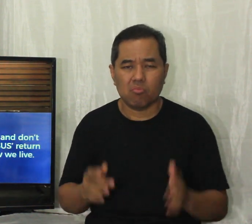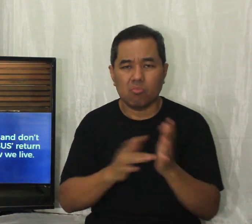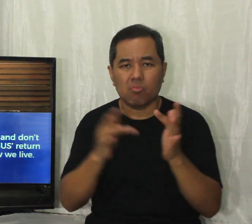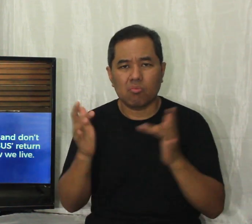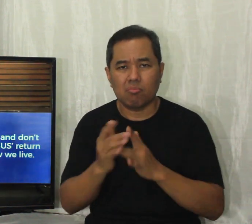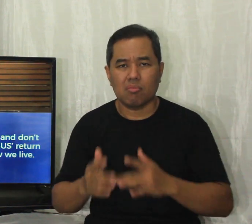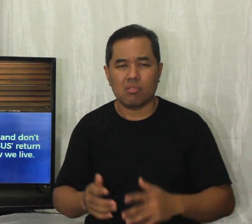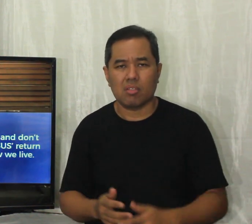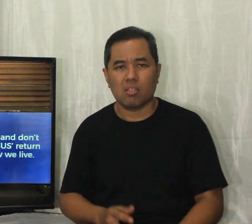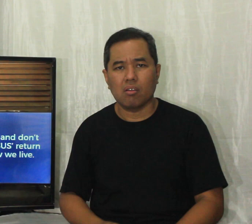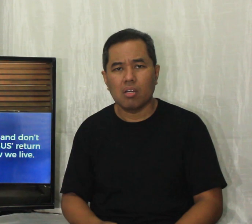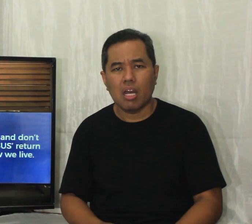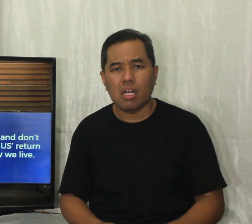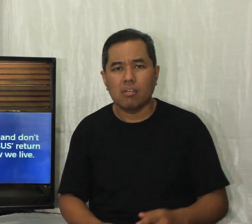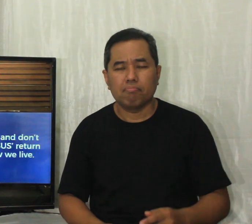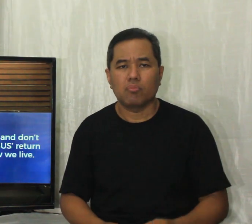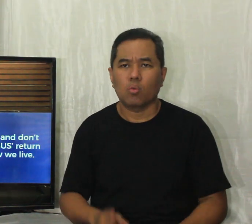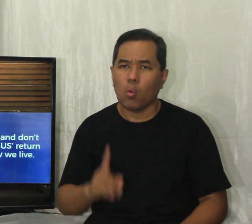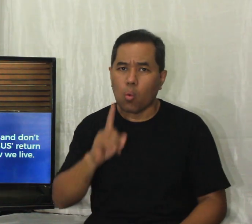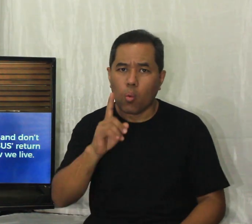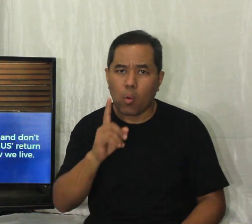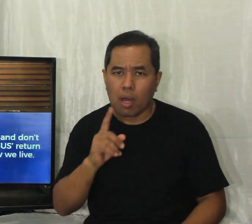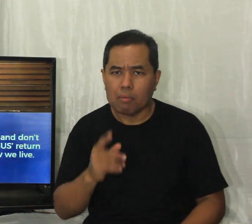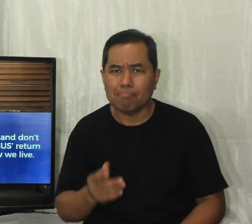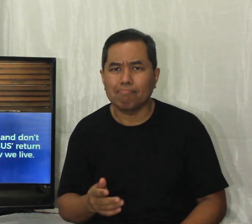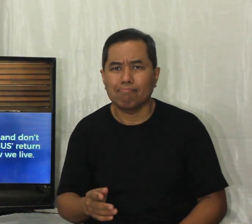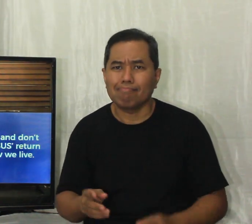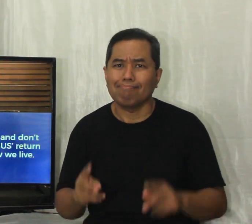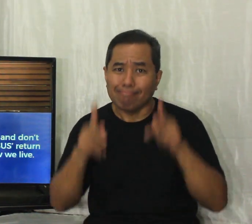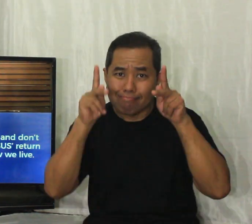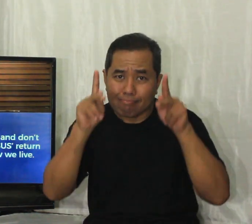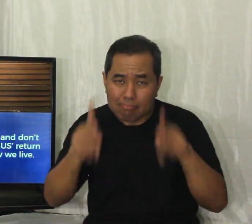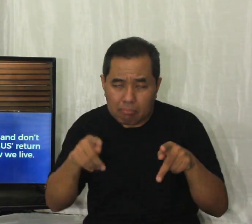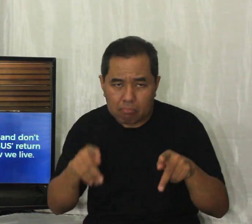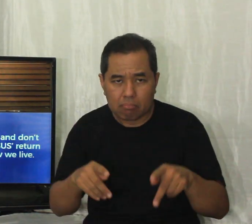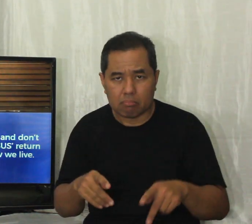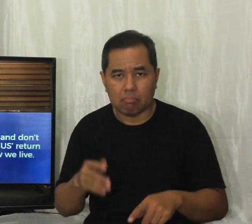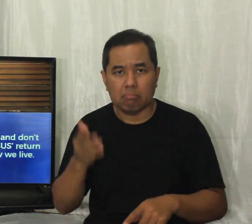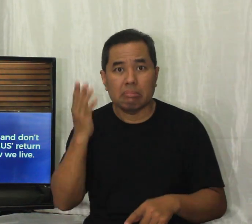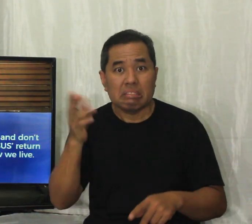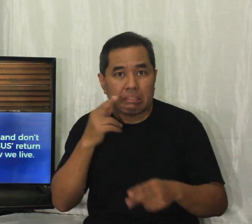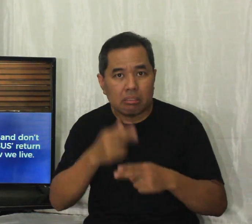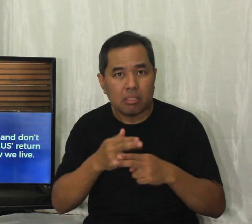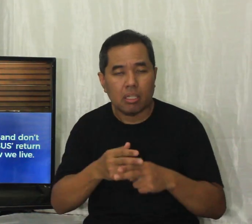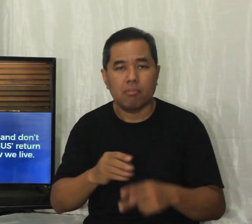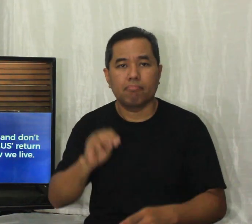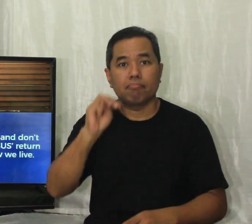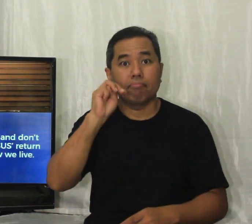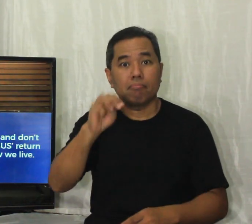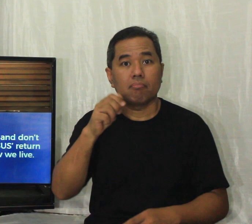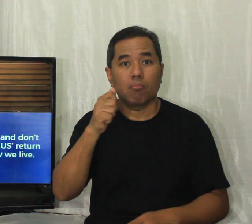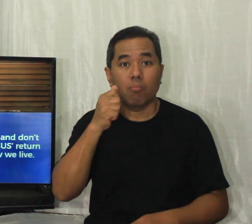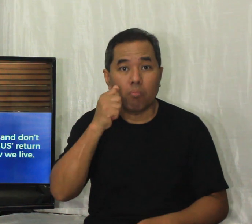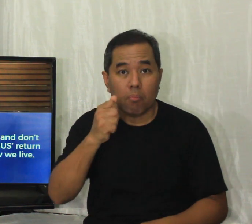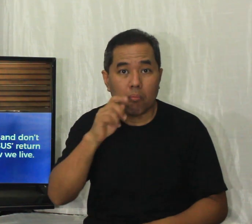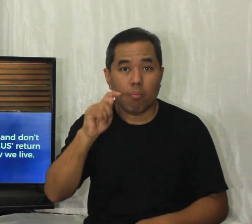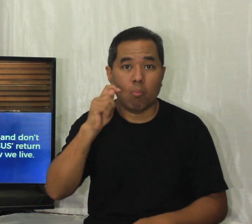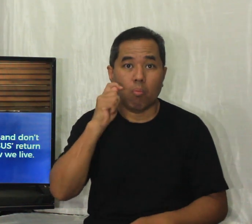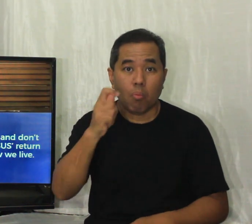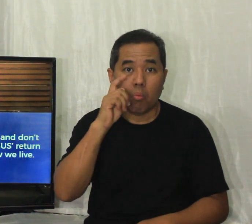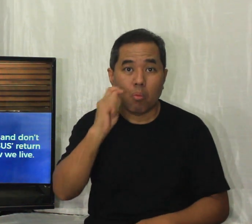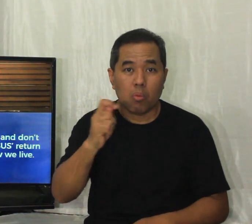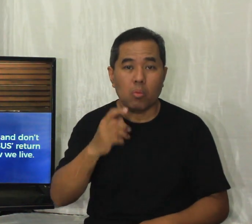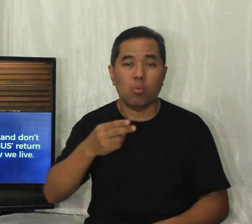about. One of these guys, his name is Matthew. He was a Jewish government official. Specifically,